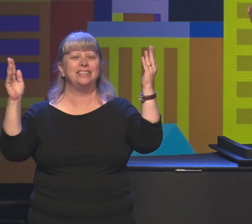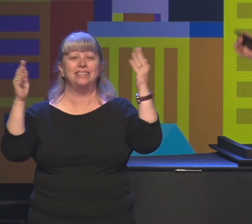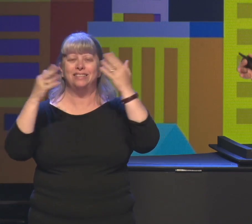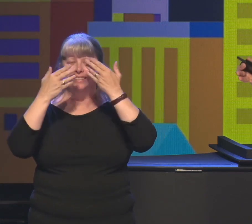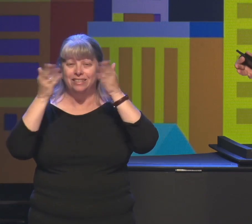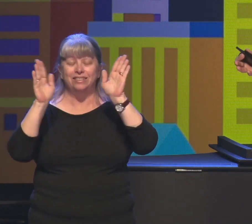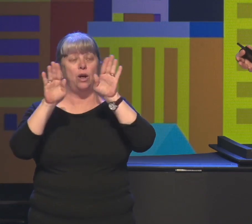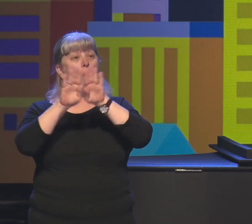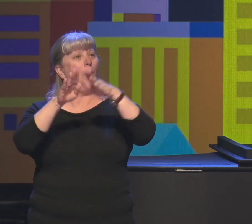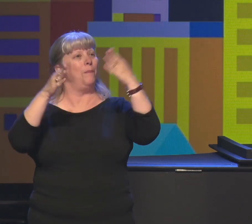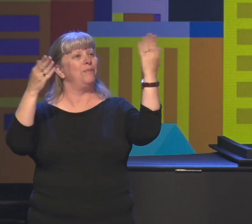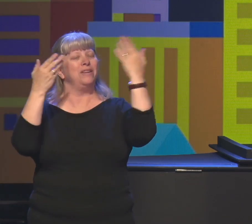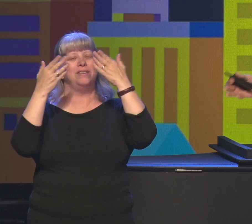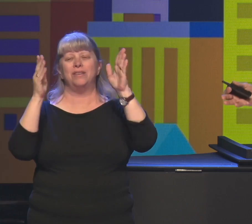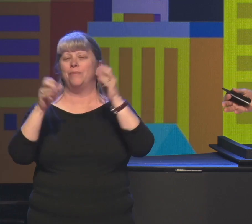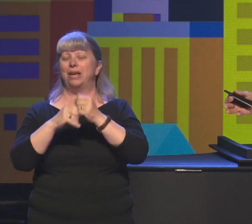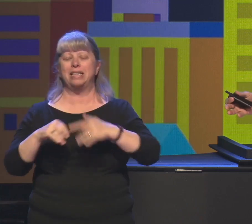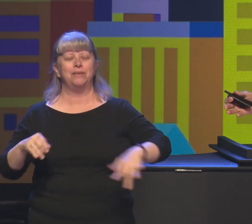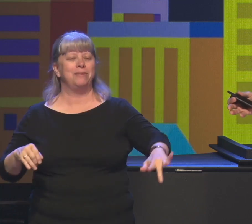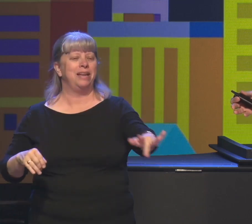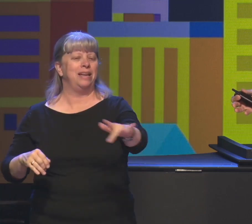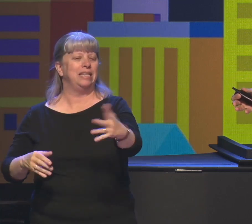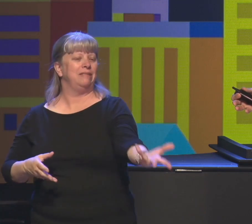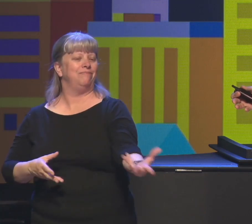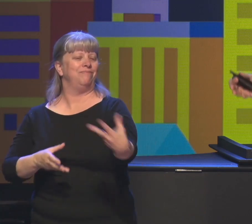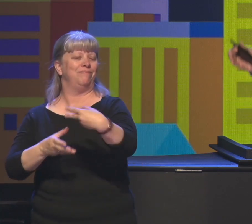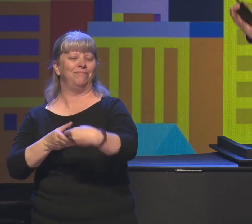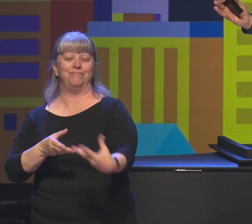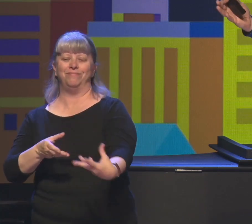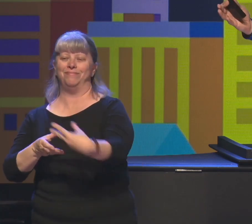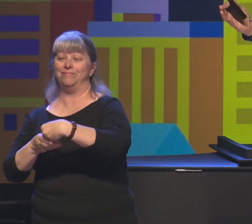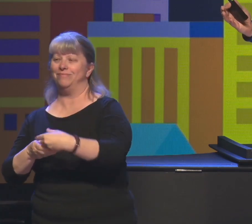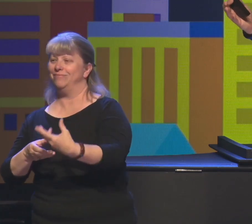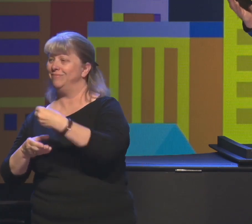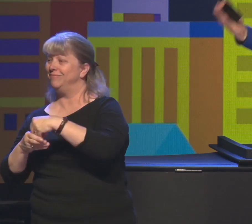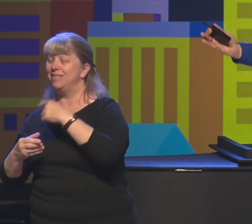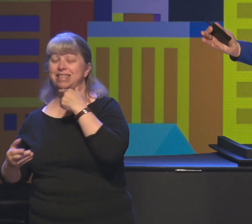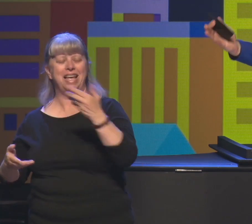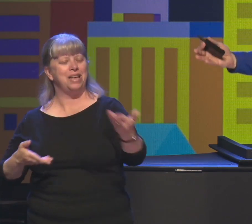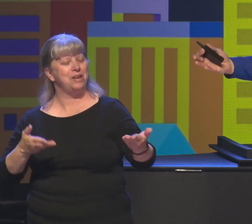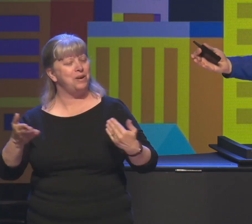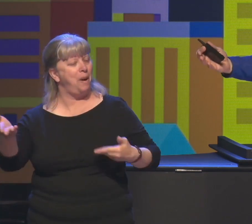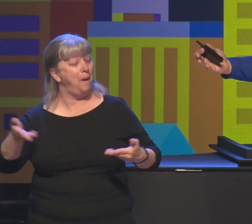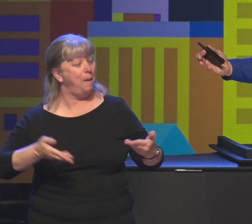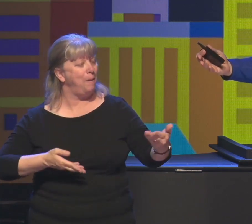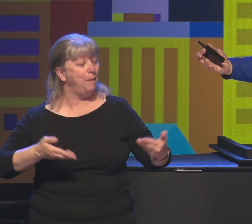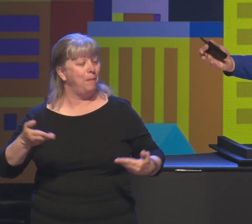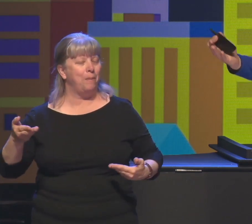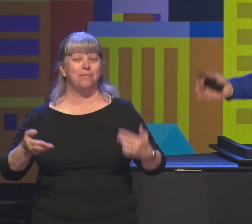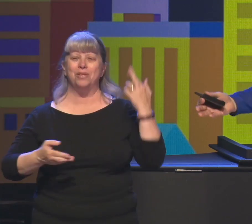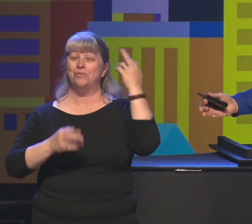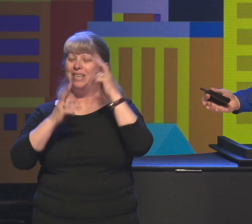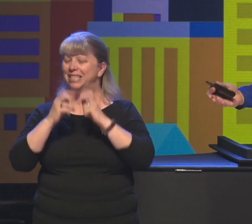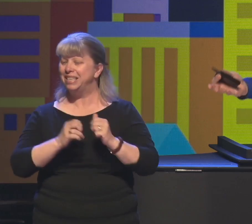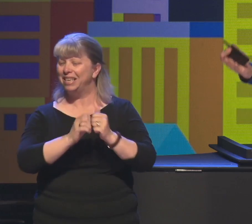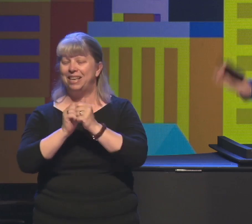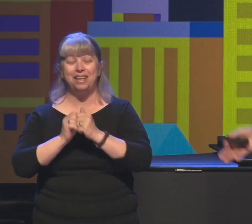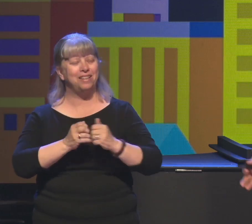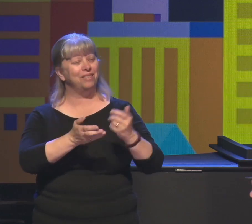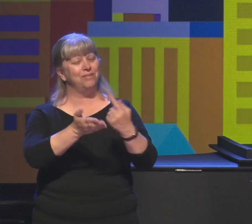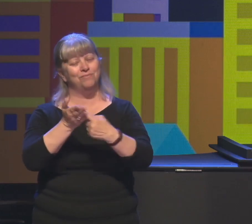It opens doors, it makes space for everyone. And it says, come, let's reason together. Let's talk.